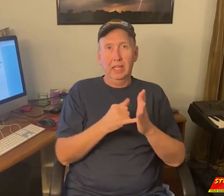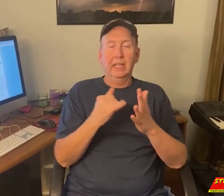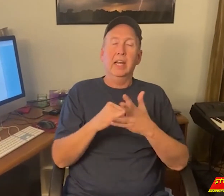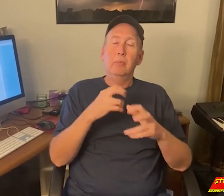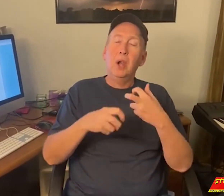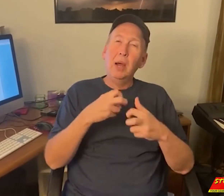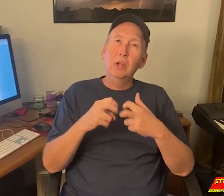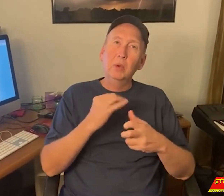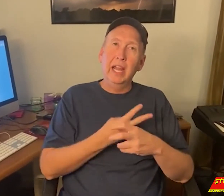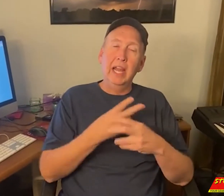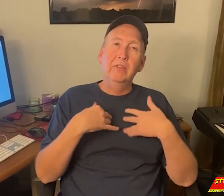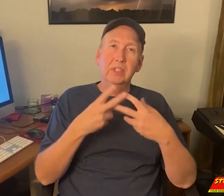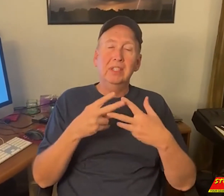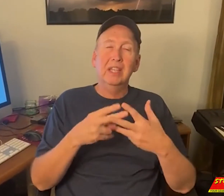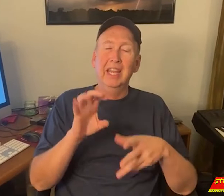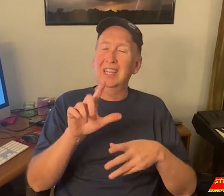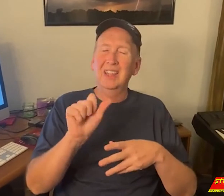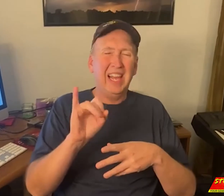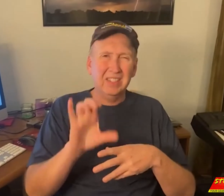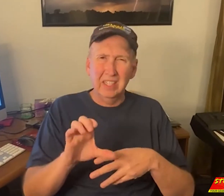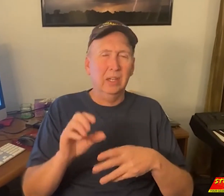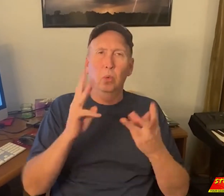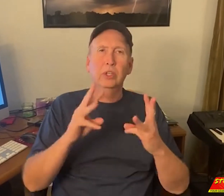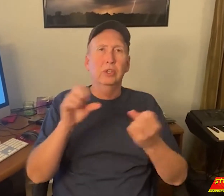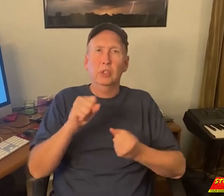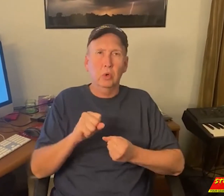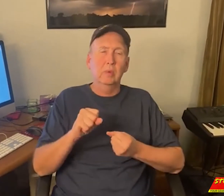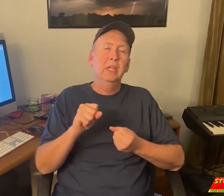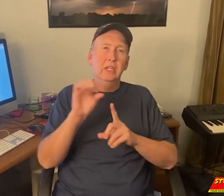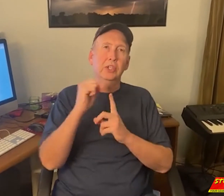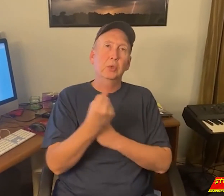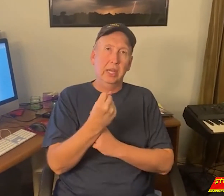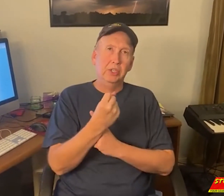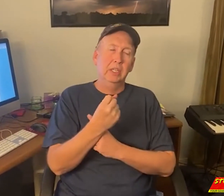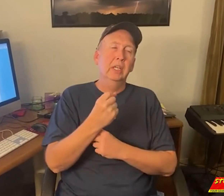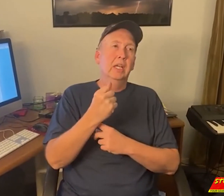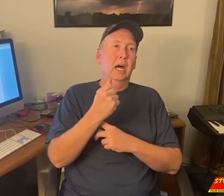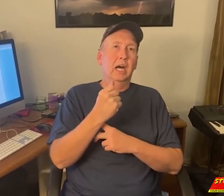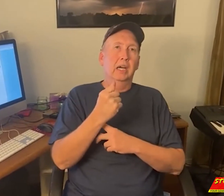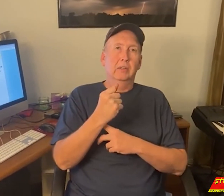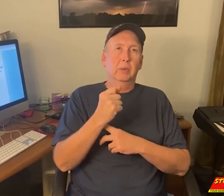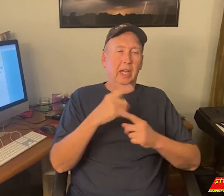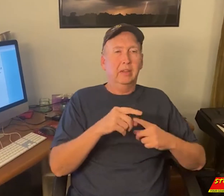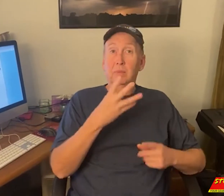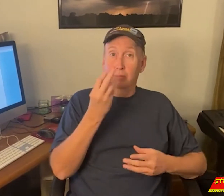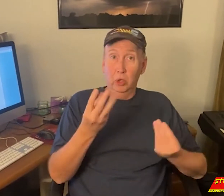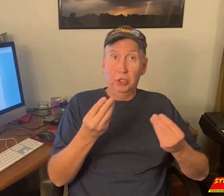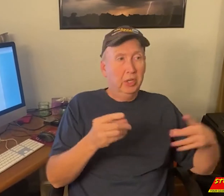Now the problem we have is this is a classic winter storm situation. We got the moisture coming